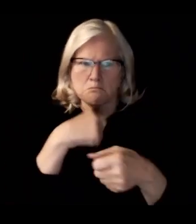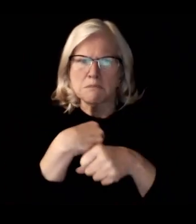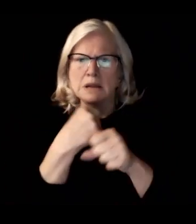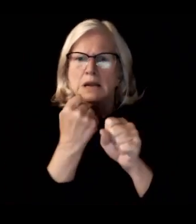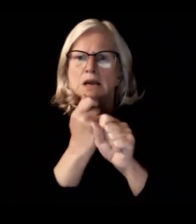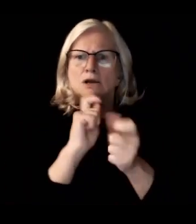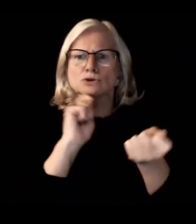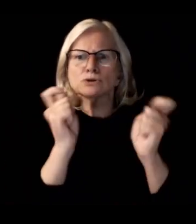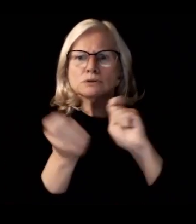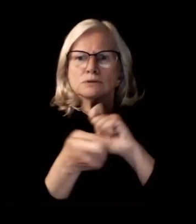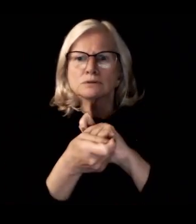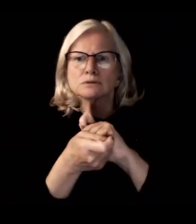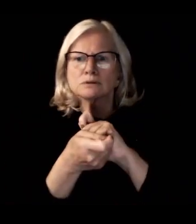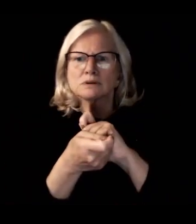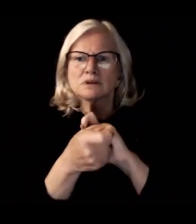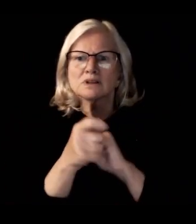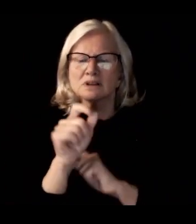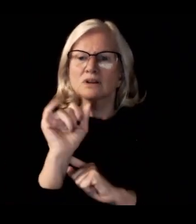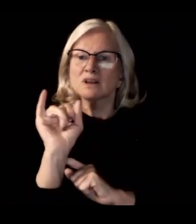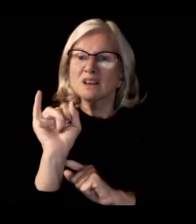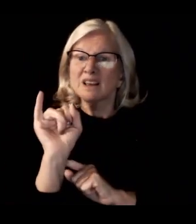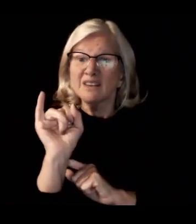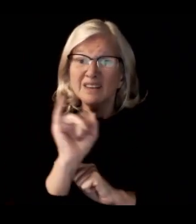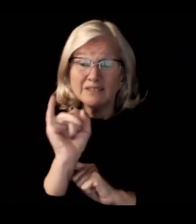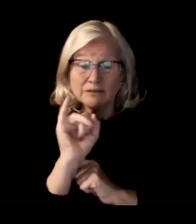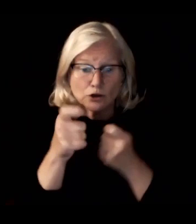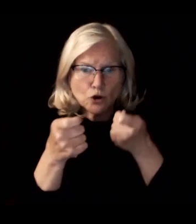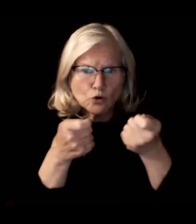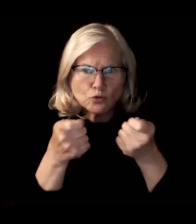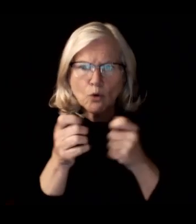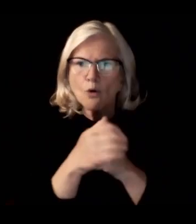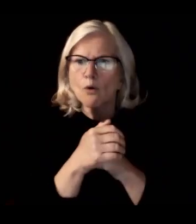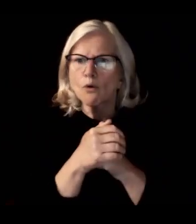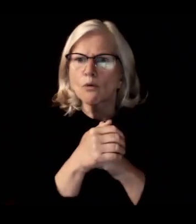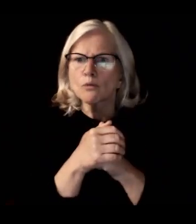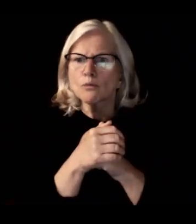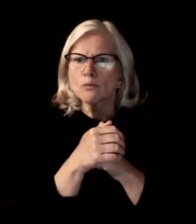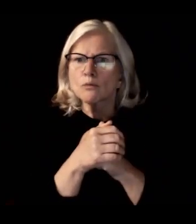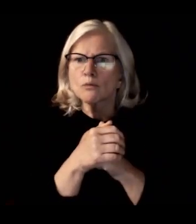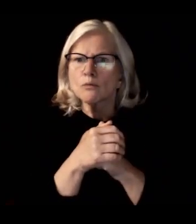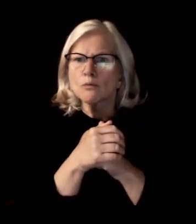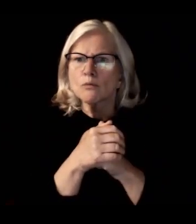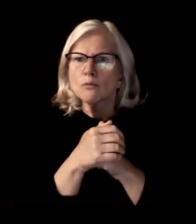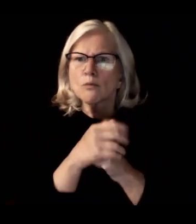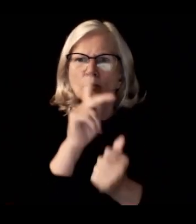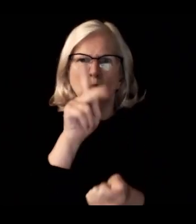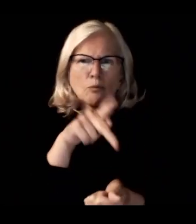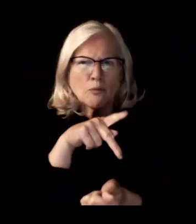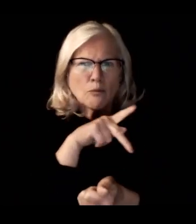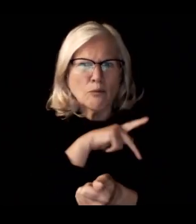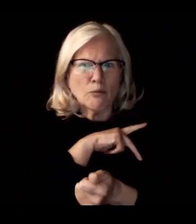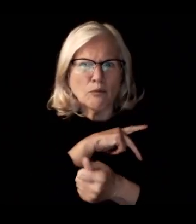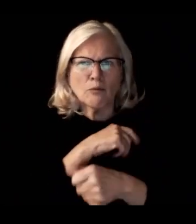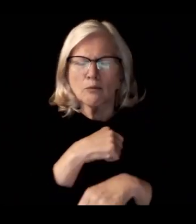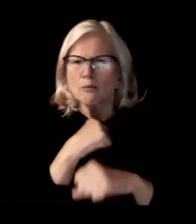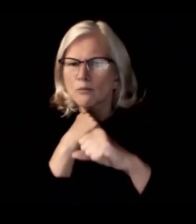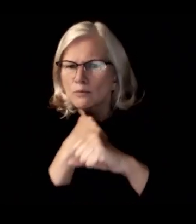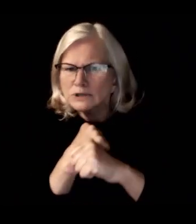control, personal protective equipment supplies, critical staffing support, among other areas.